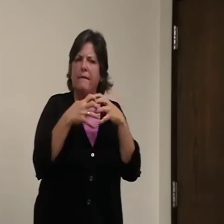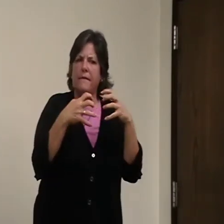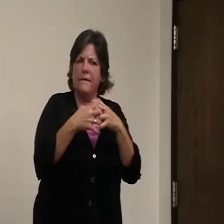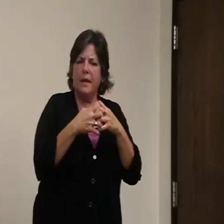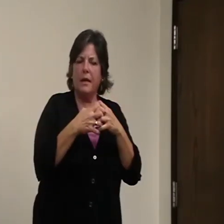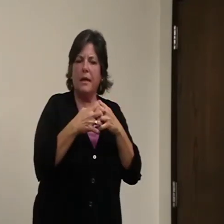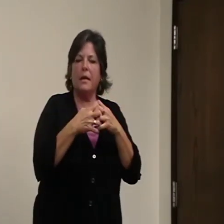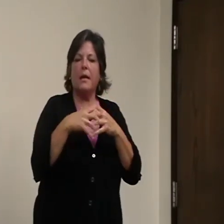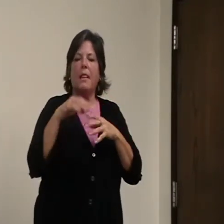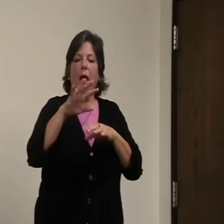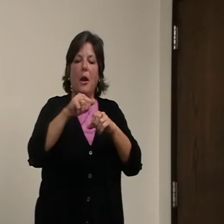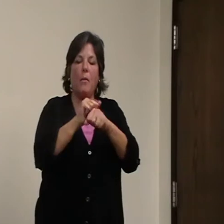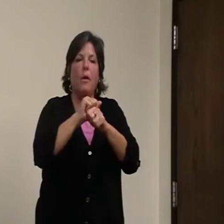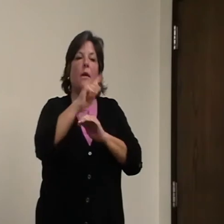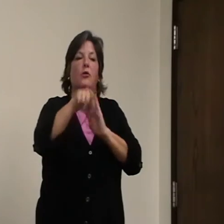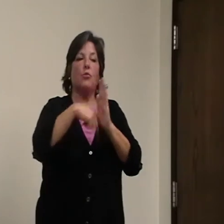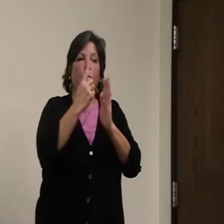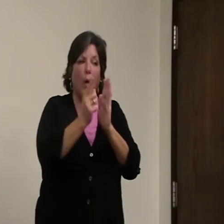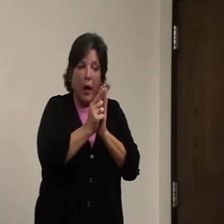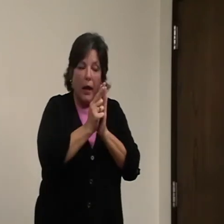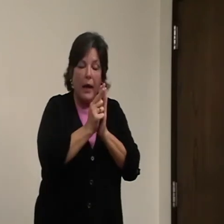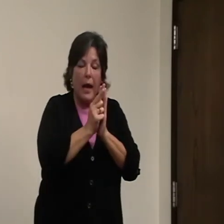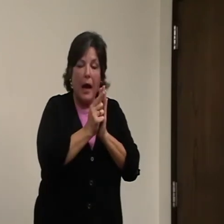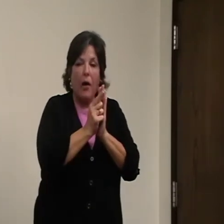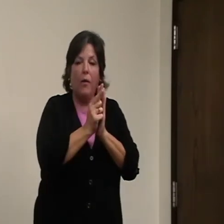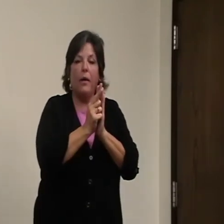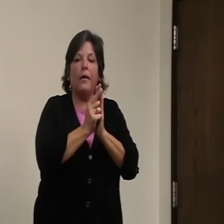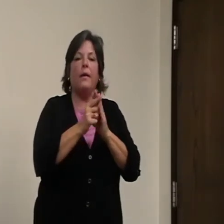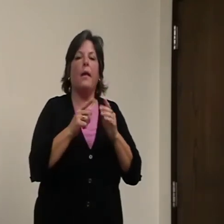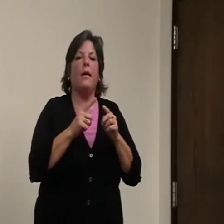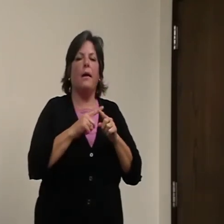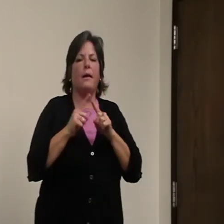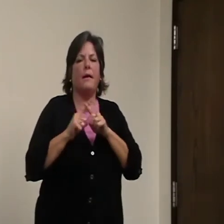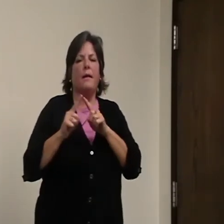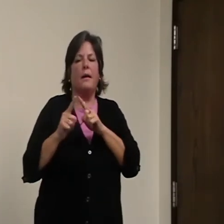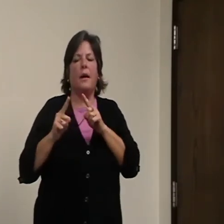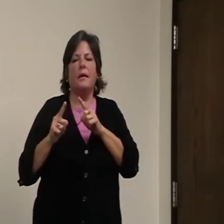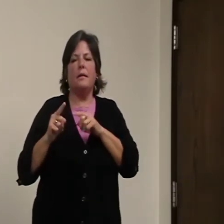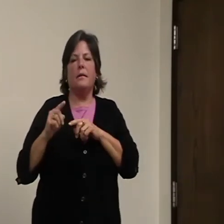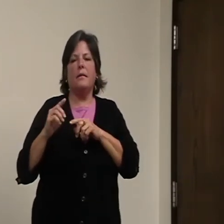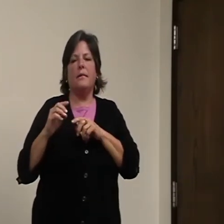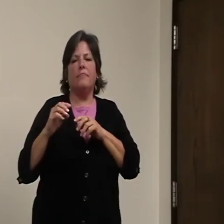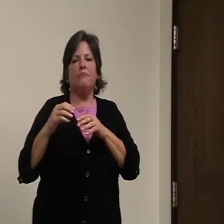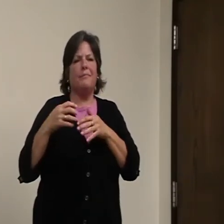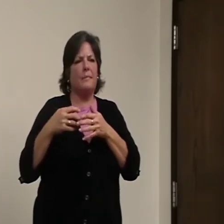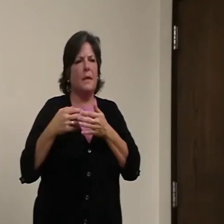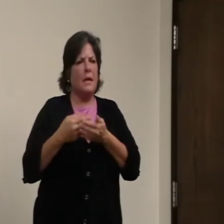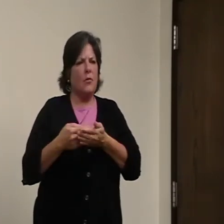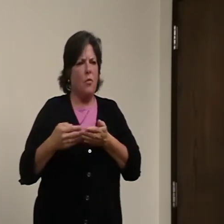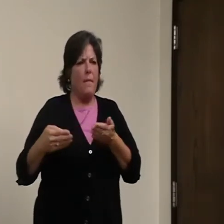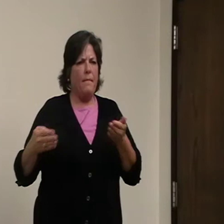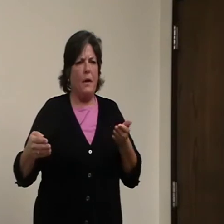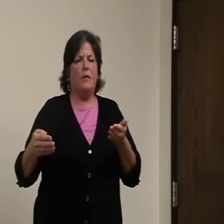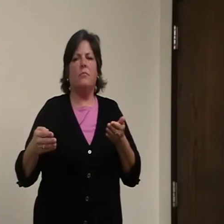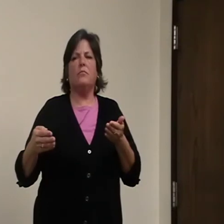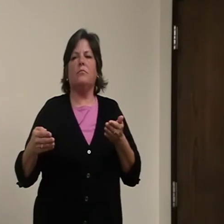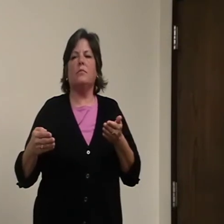of testing. We hook people up with equipment to actually make measurements while their hearing aid is in the ear